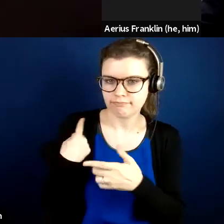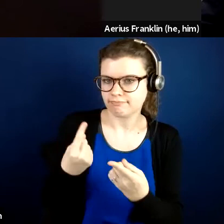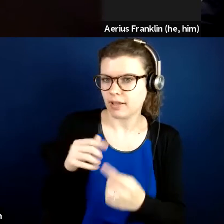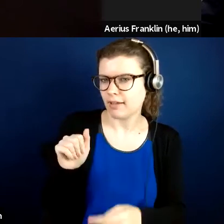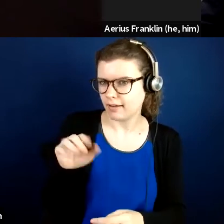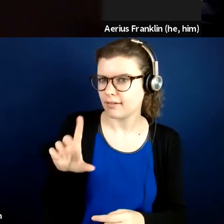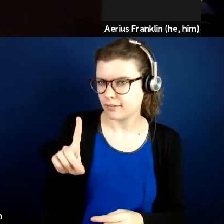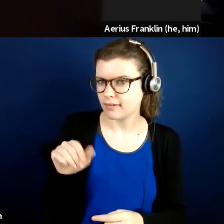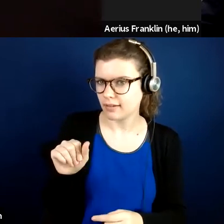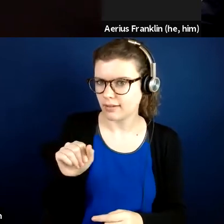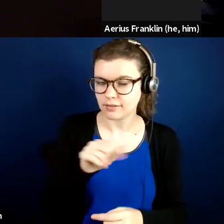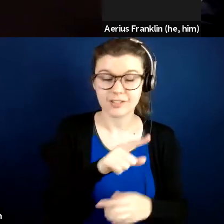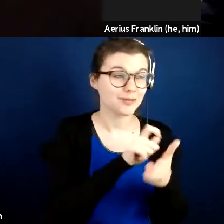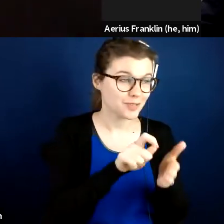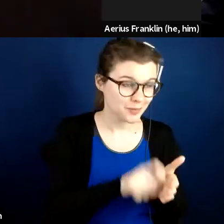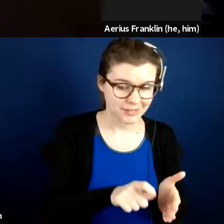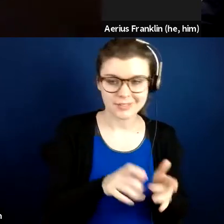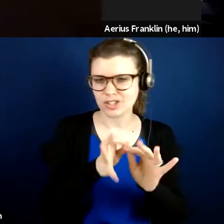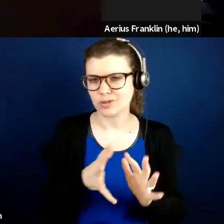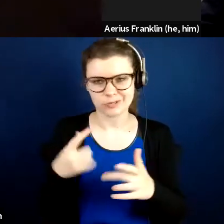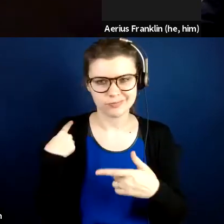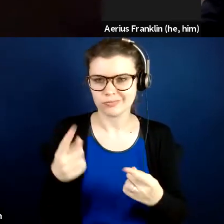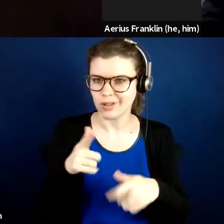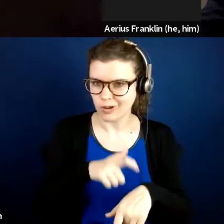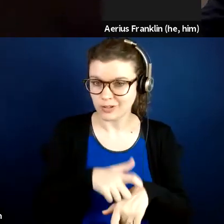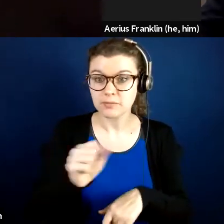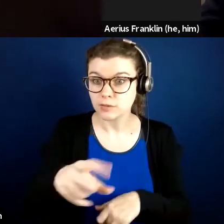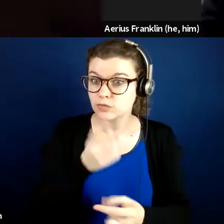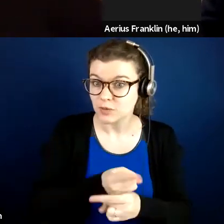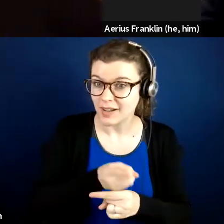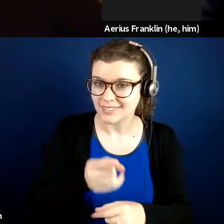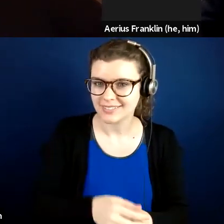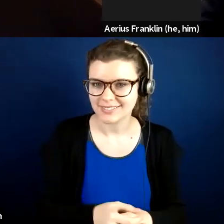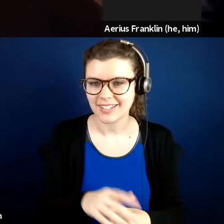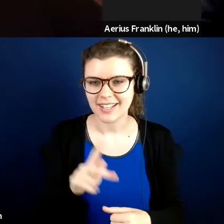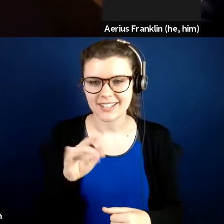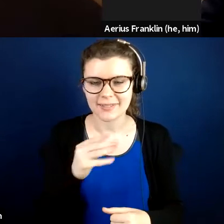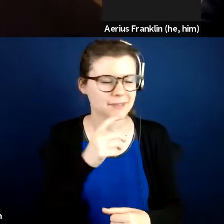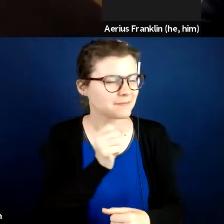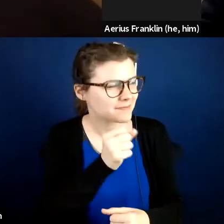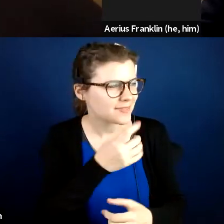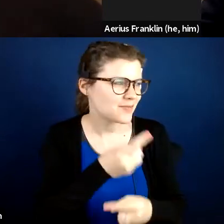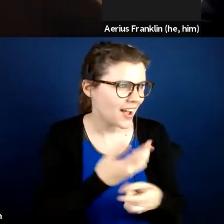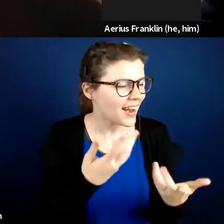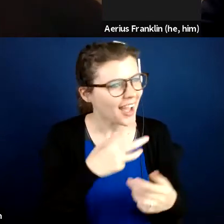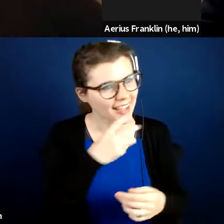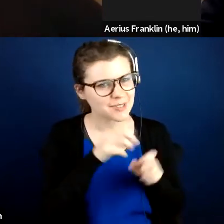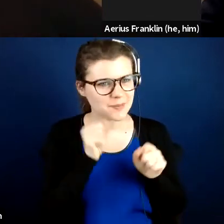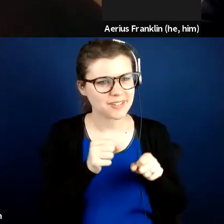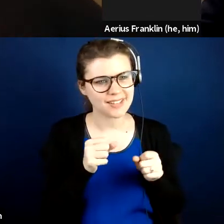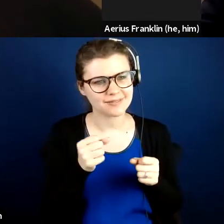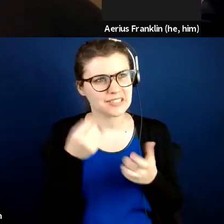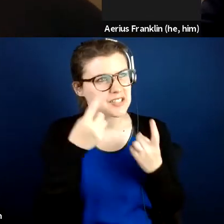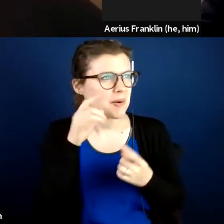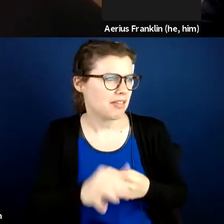ADA was written, and interpreters have been in the scene. But yes, you're right. Yes. But yes, I guess we could do it that way though